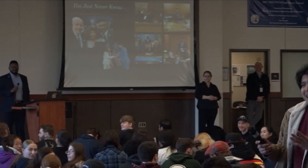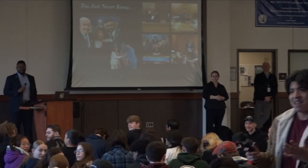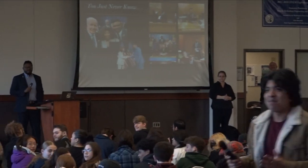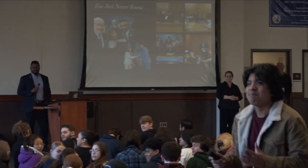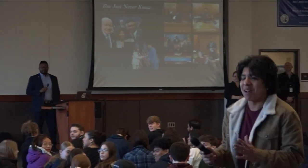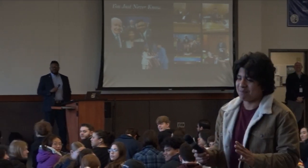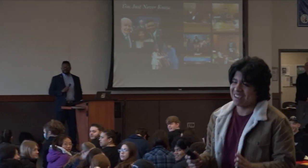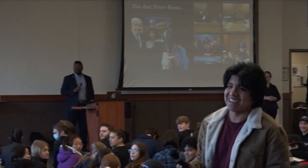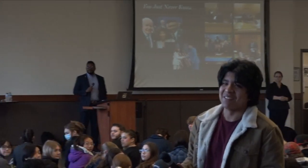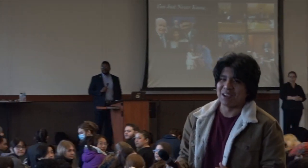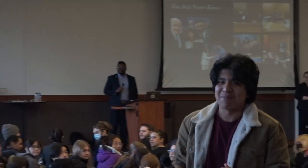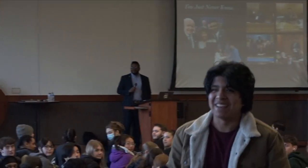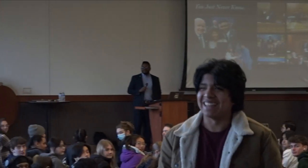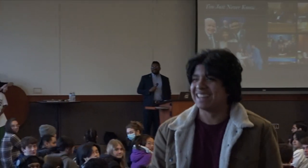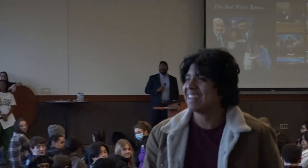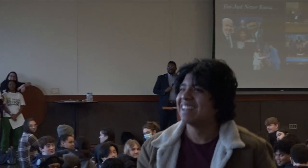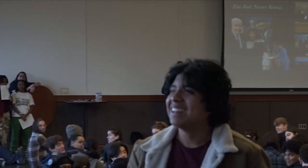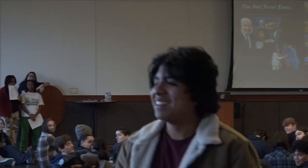Over here.